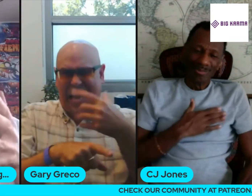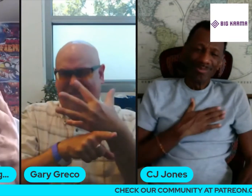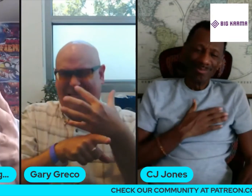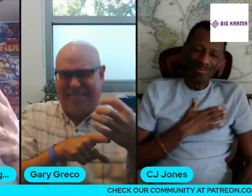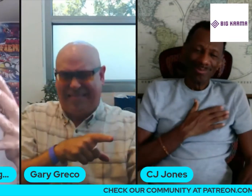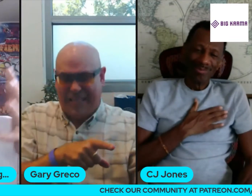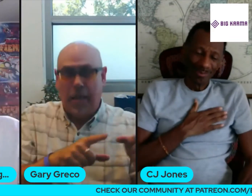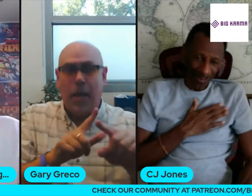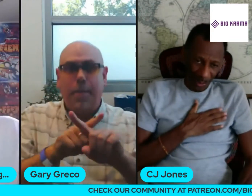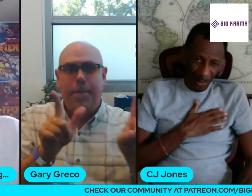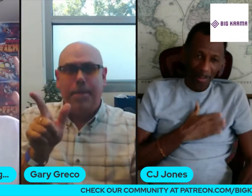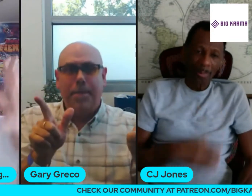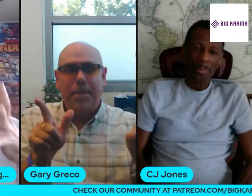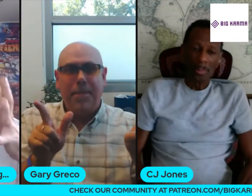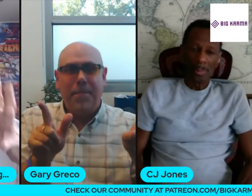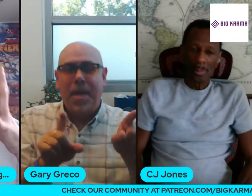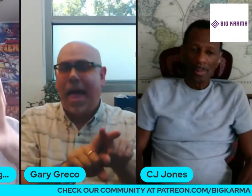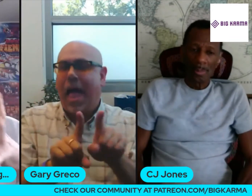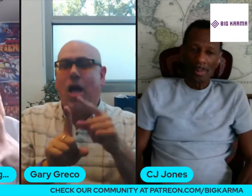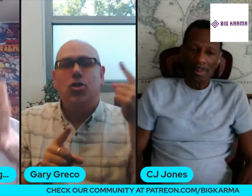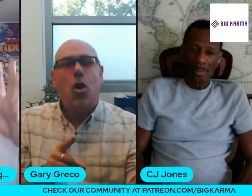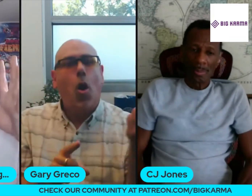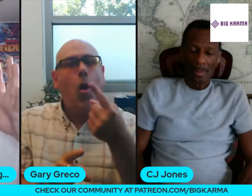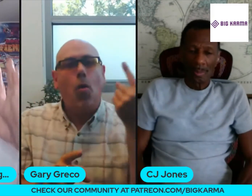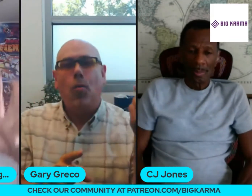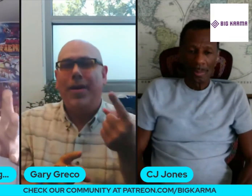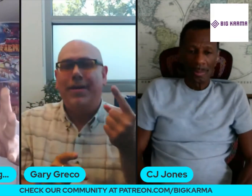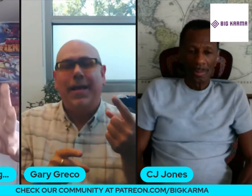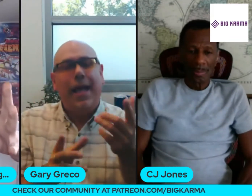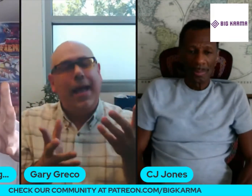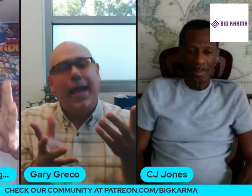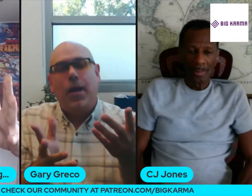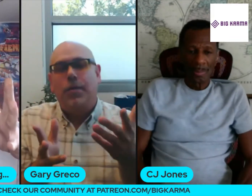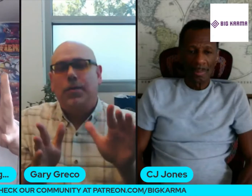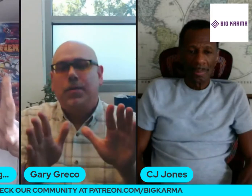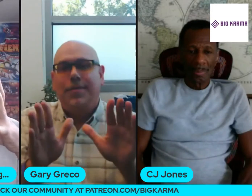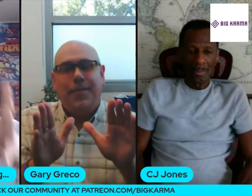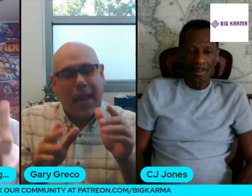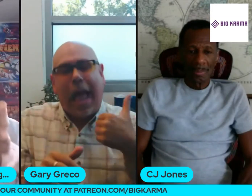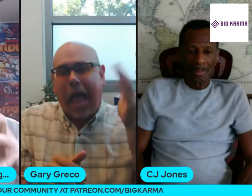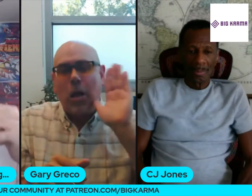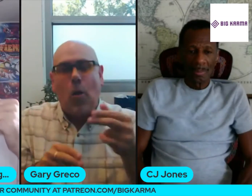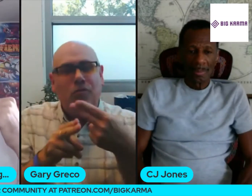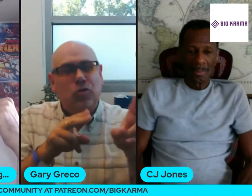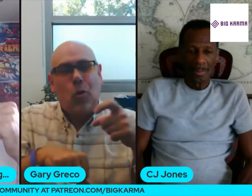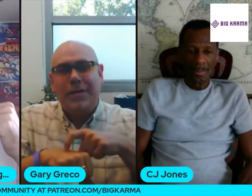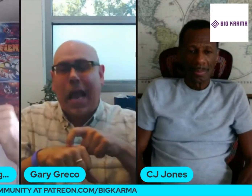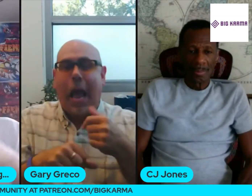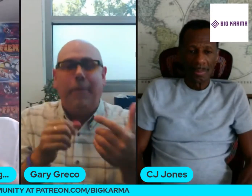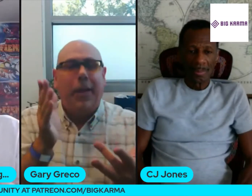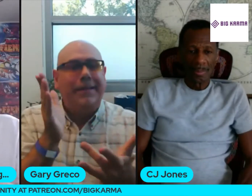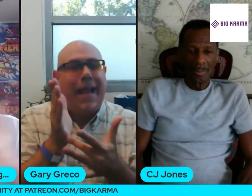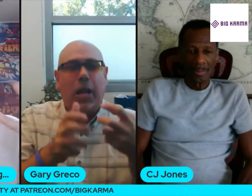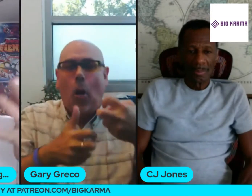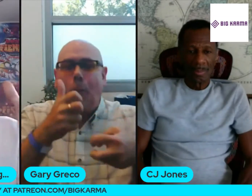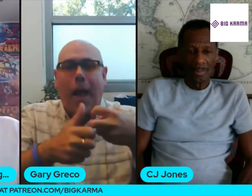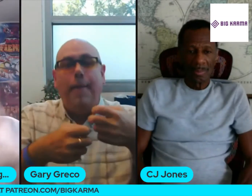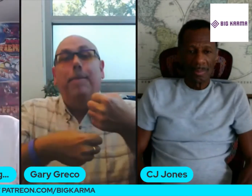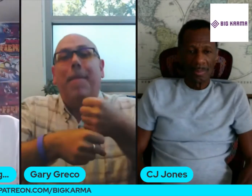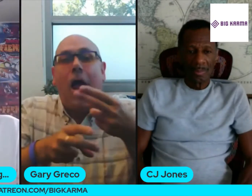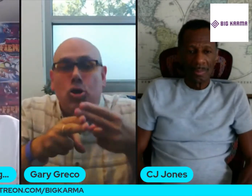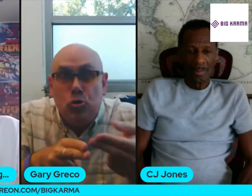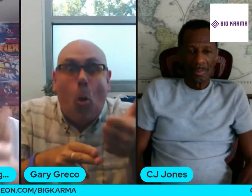as always, although it was a short time and we've had technical problems that made it shorter, as always, your